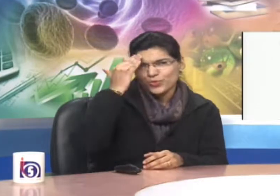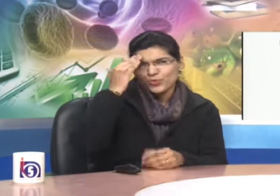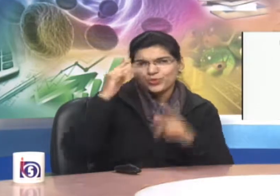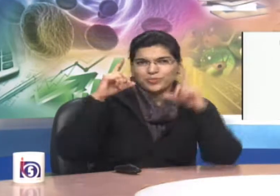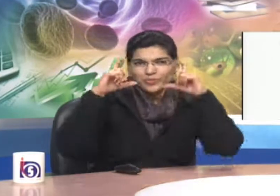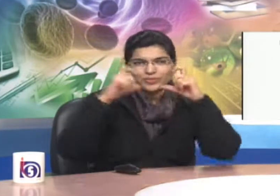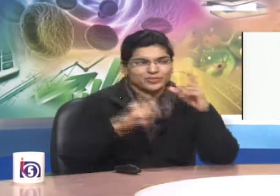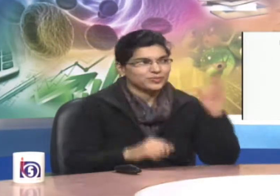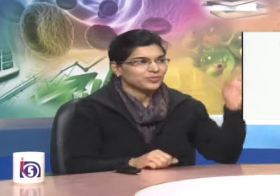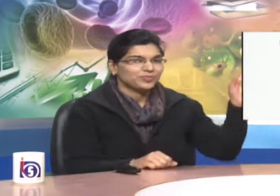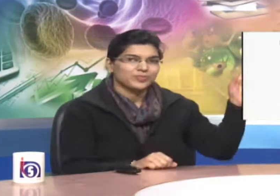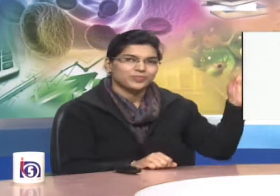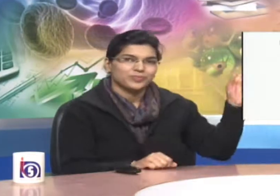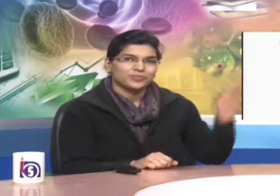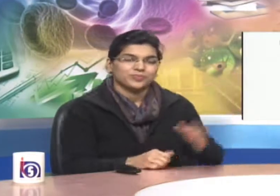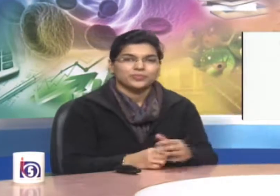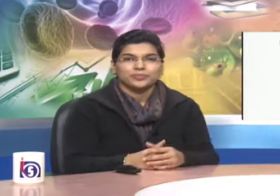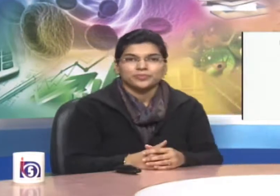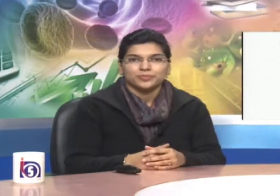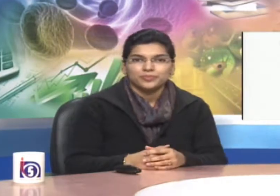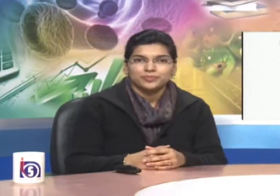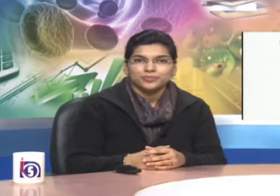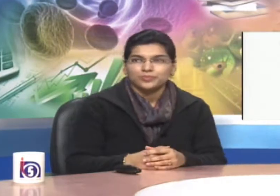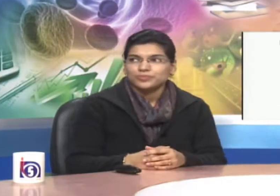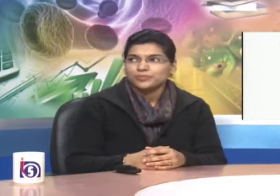So, as you all know, this man in the picture,